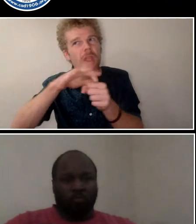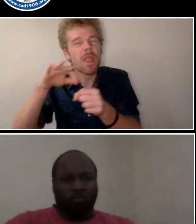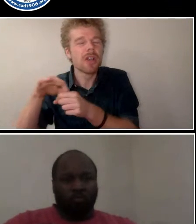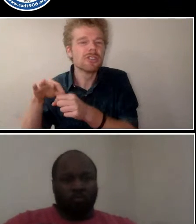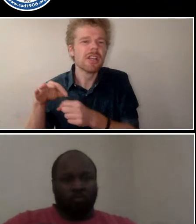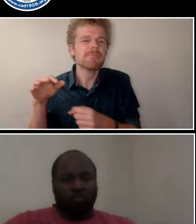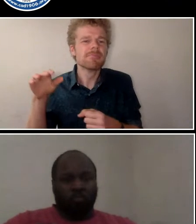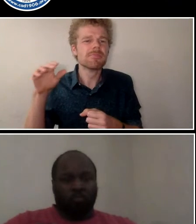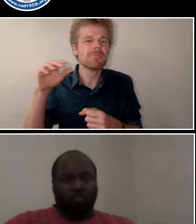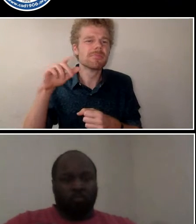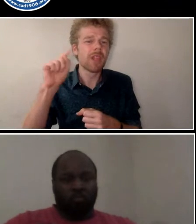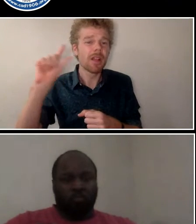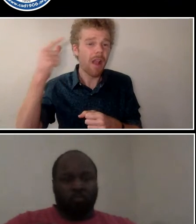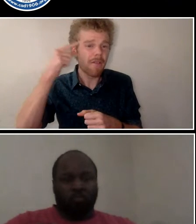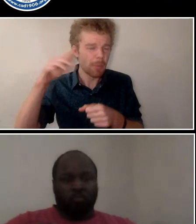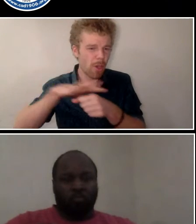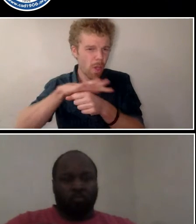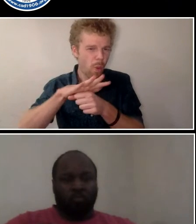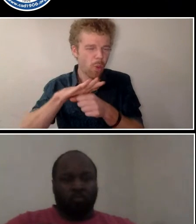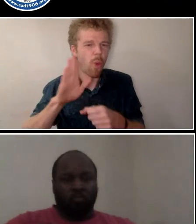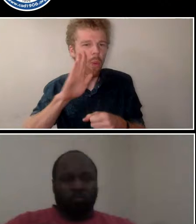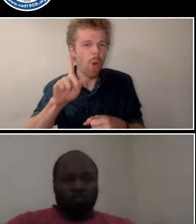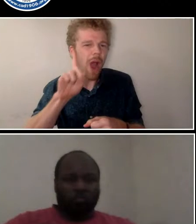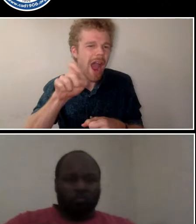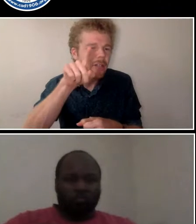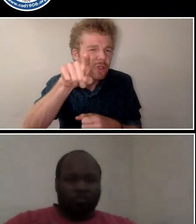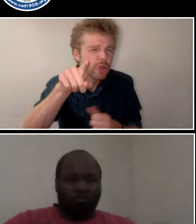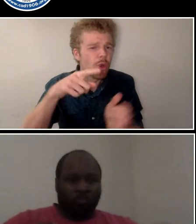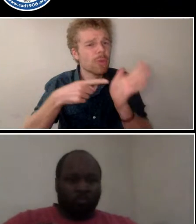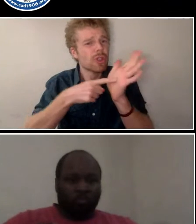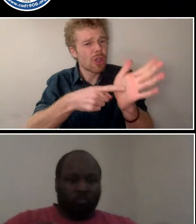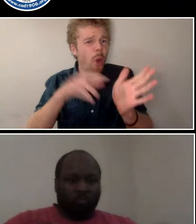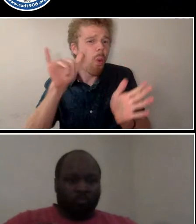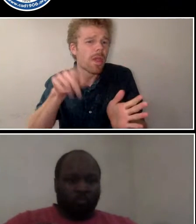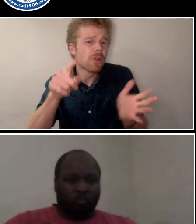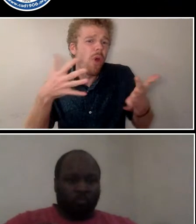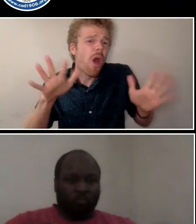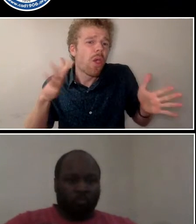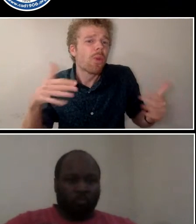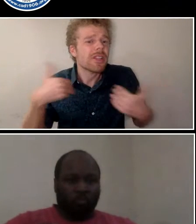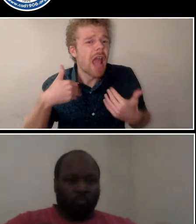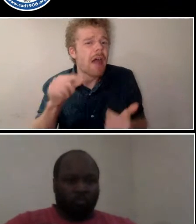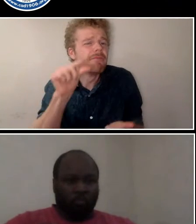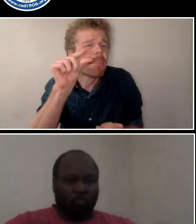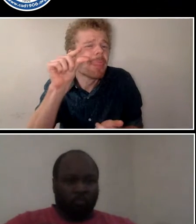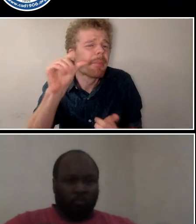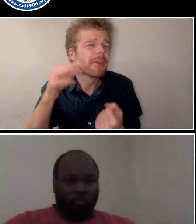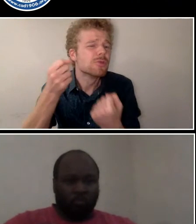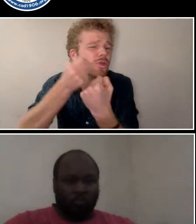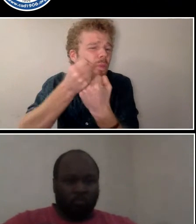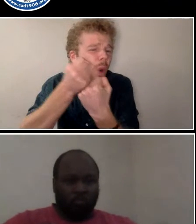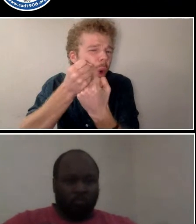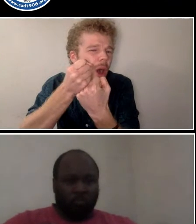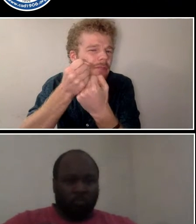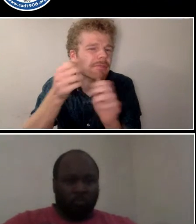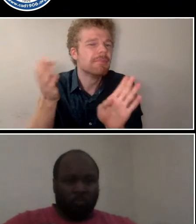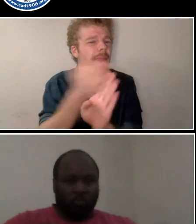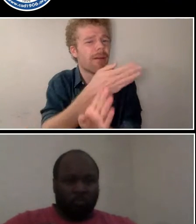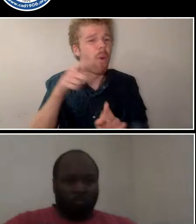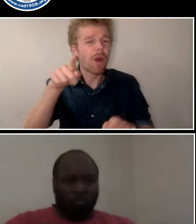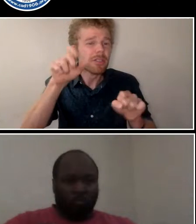We had to, again, reach out to registered voters. The local government